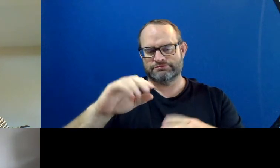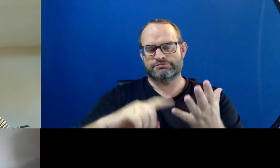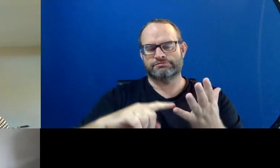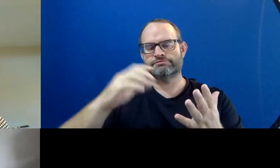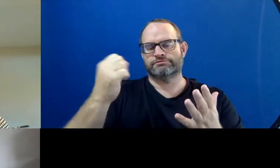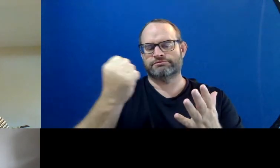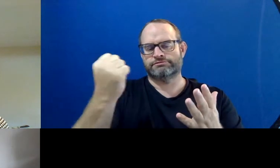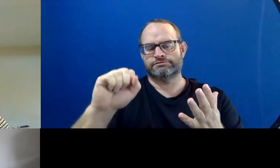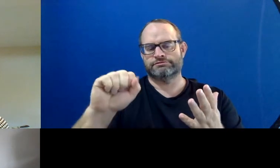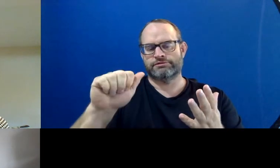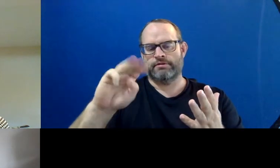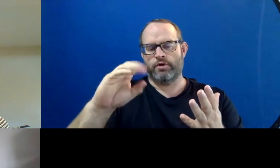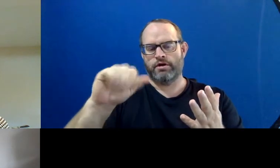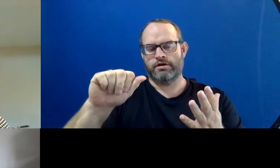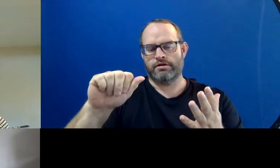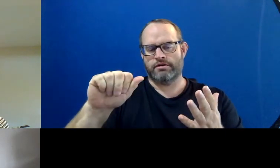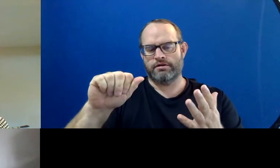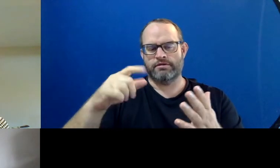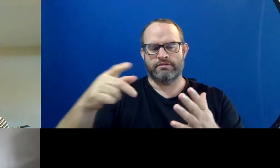as well as Fiji